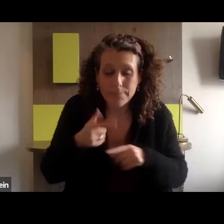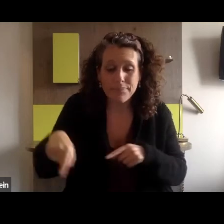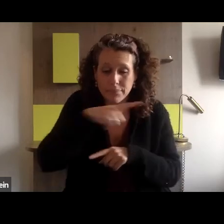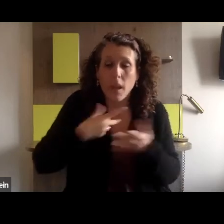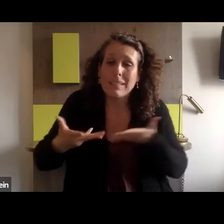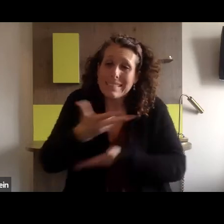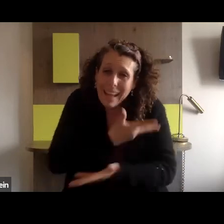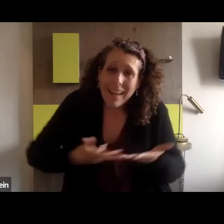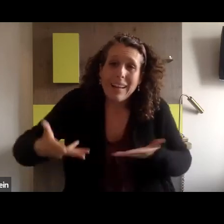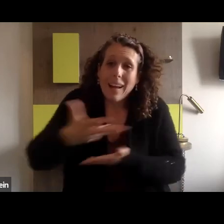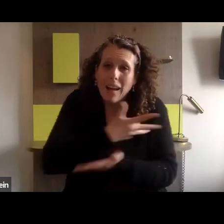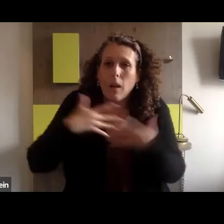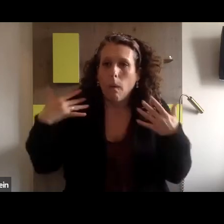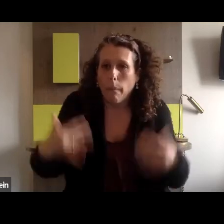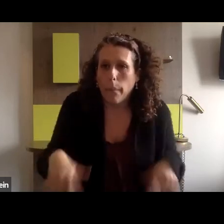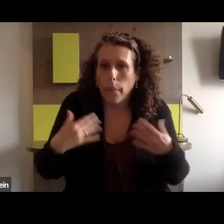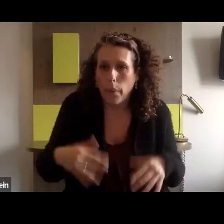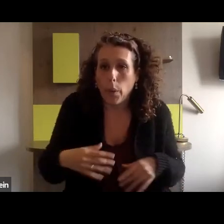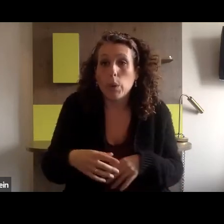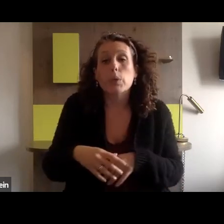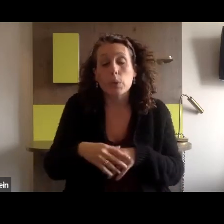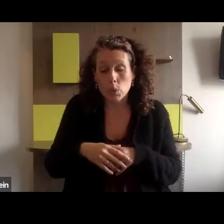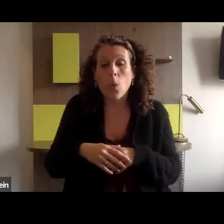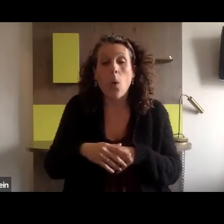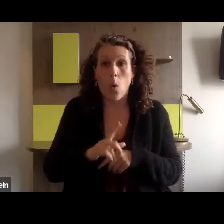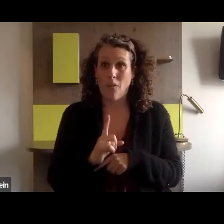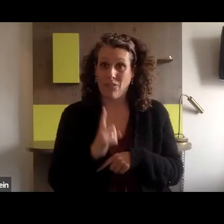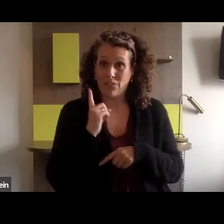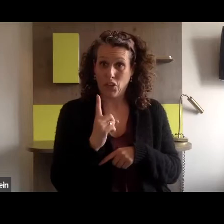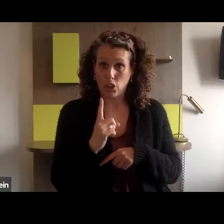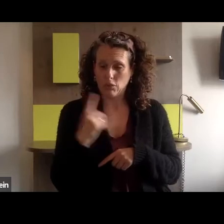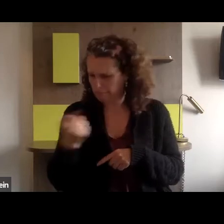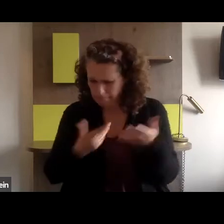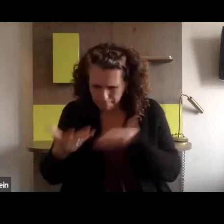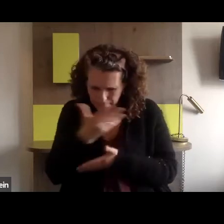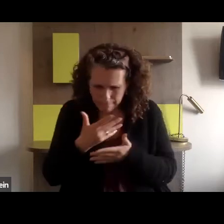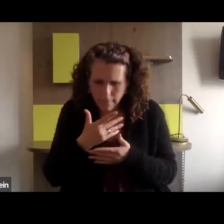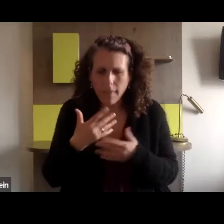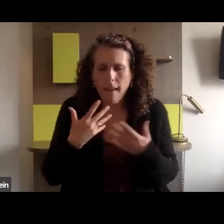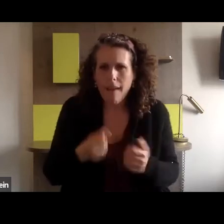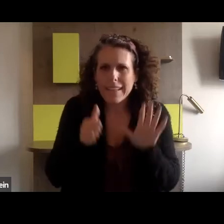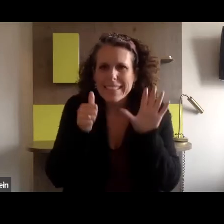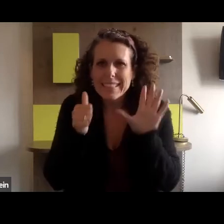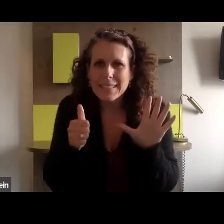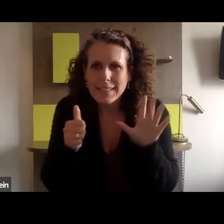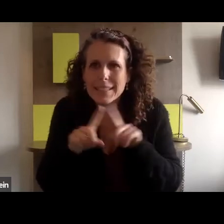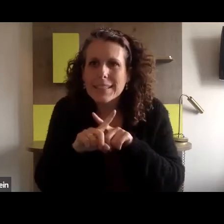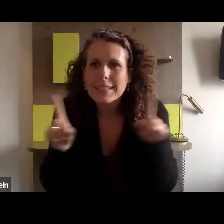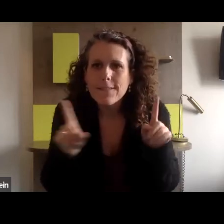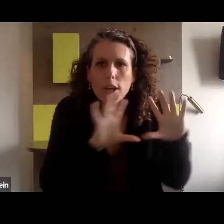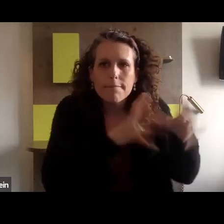up in the first step with 6 different categories, clustering or classifying different